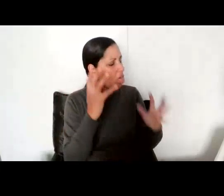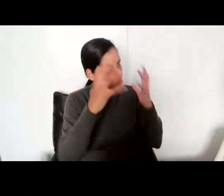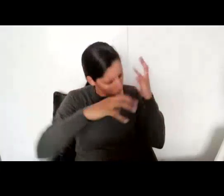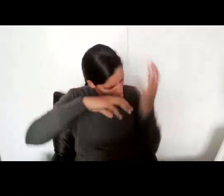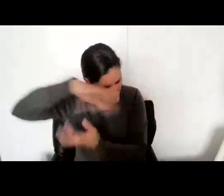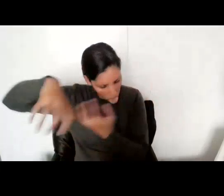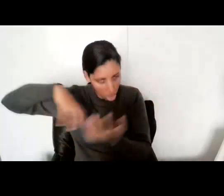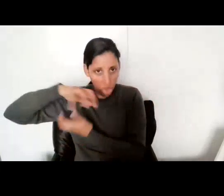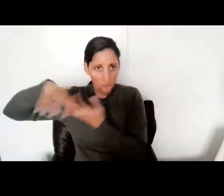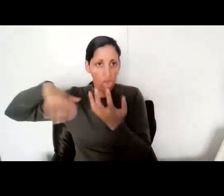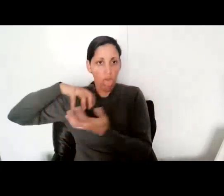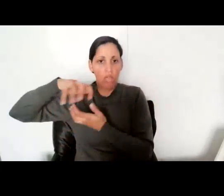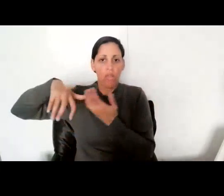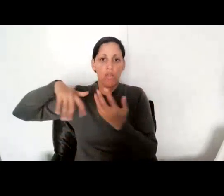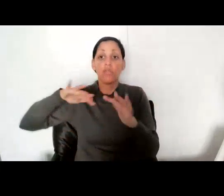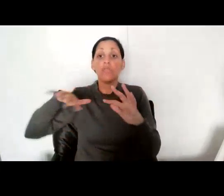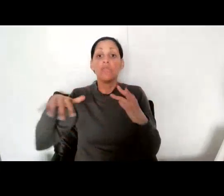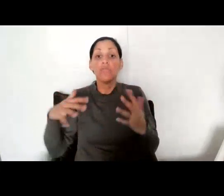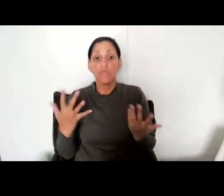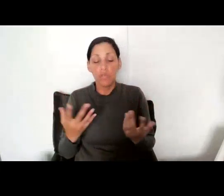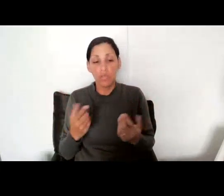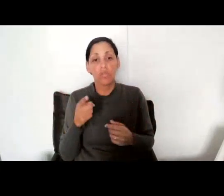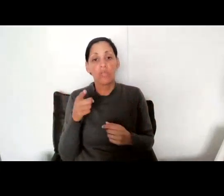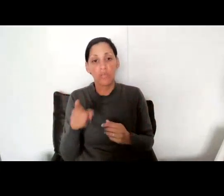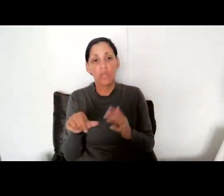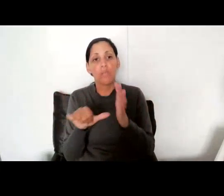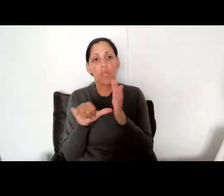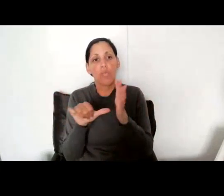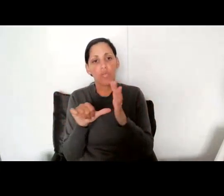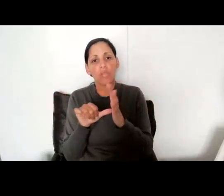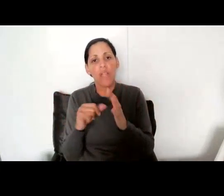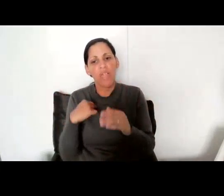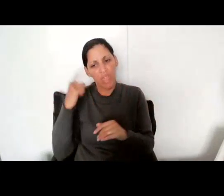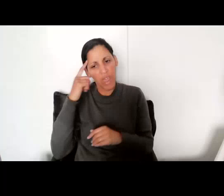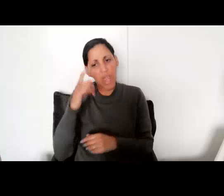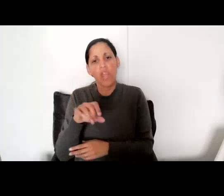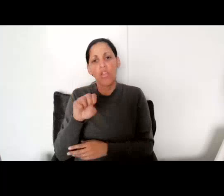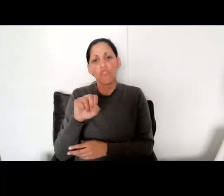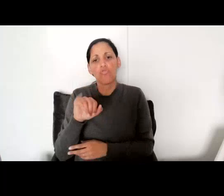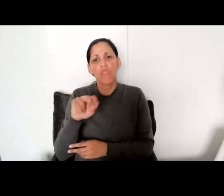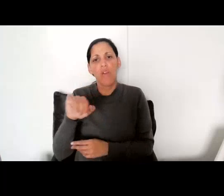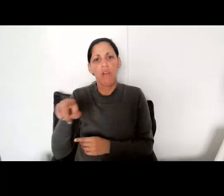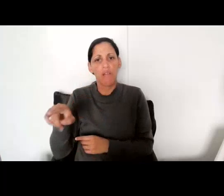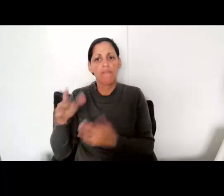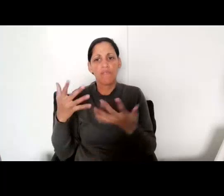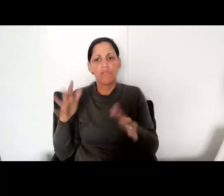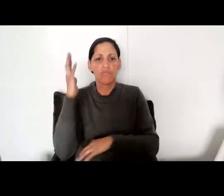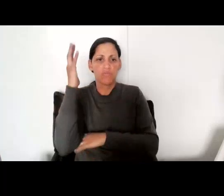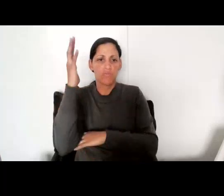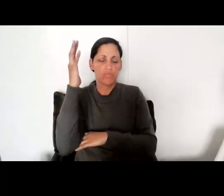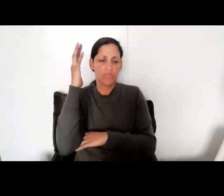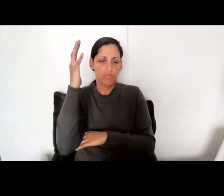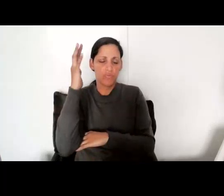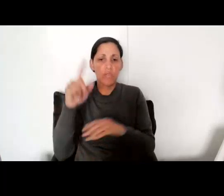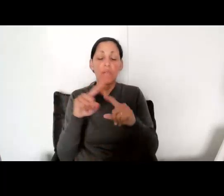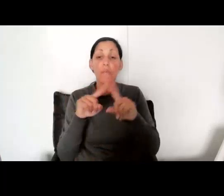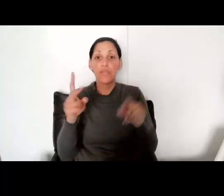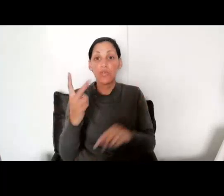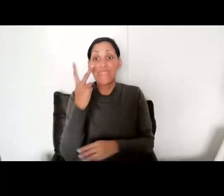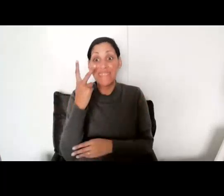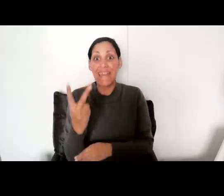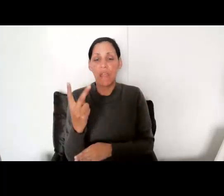things, I think soon I've covered it a little bit, but I think Benedict talks about this. You will see that